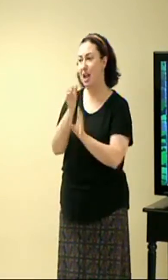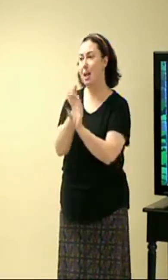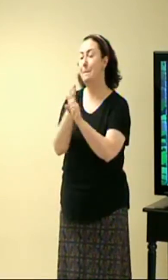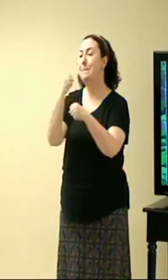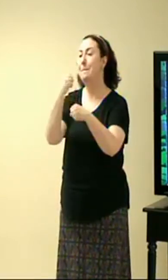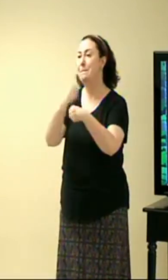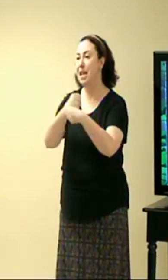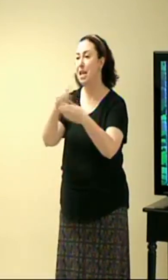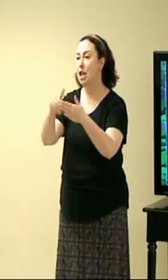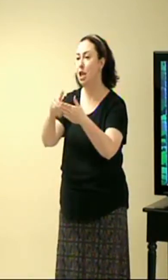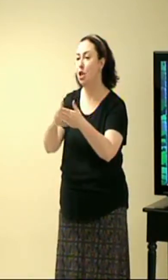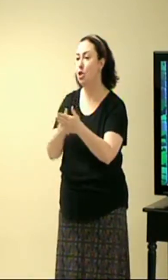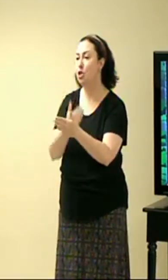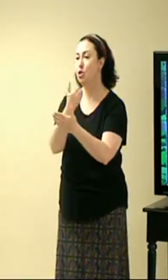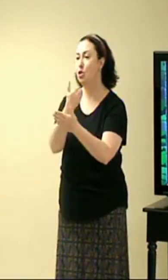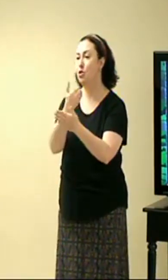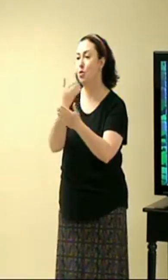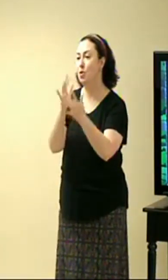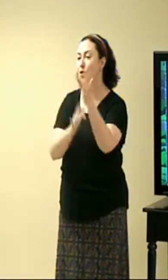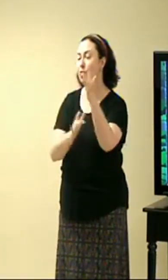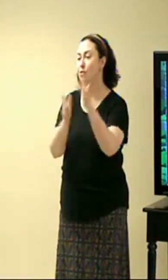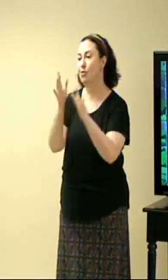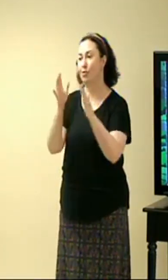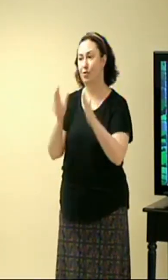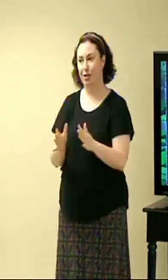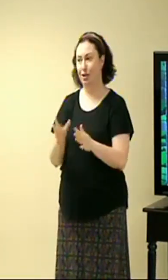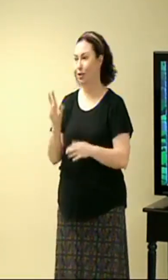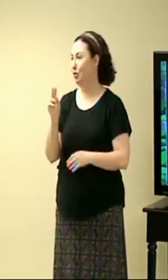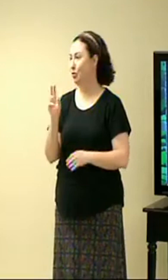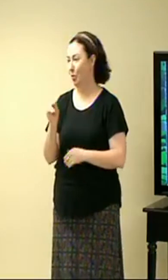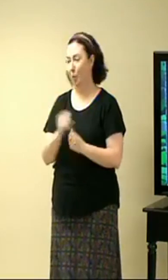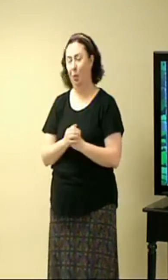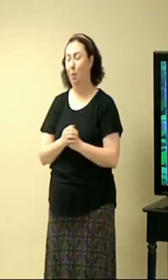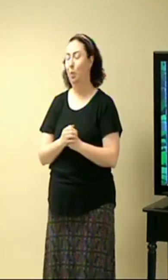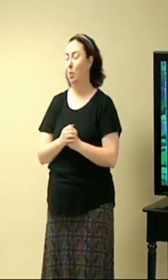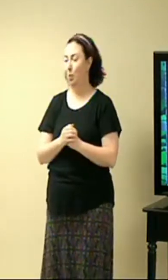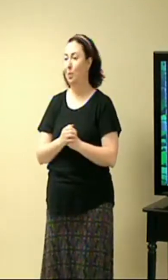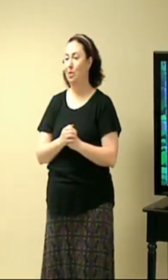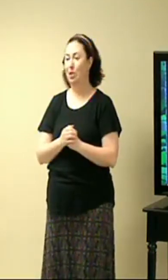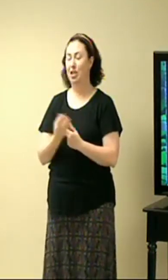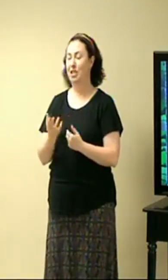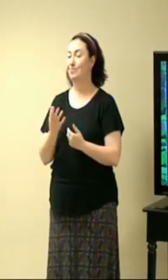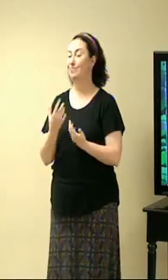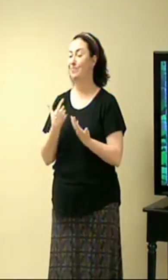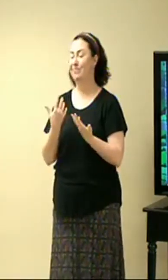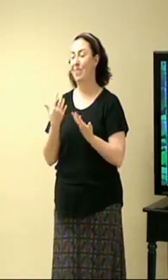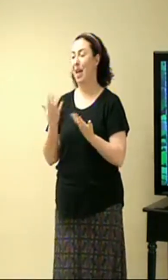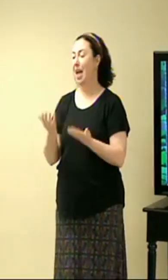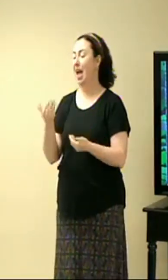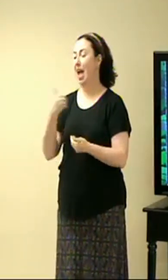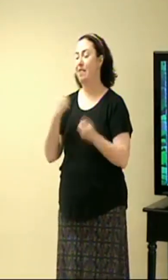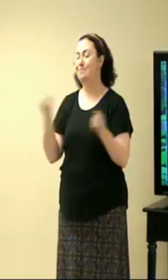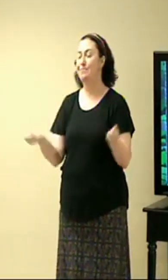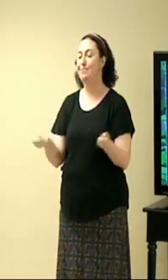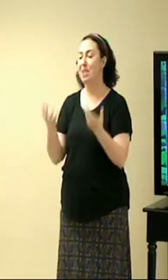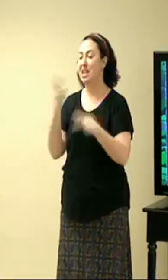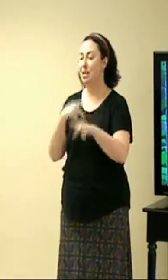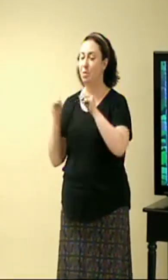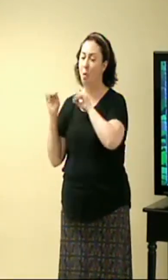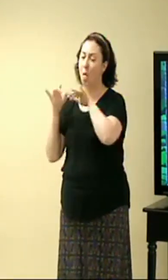making people who come, sit in a chair, or sit in a pew, and are entertained by some paid professional at the top, and they call it